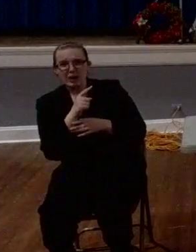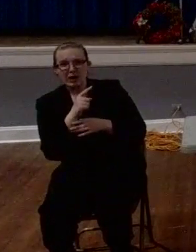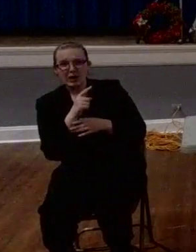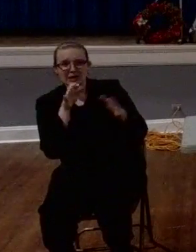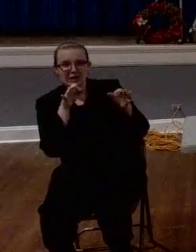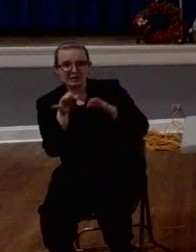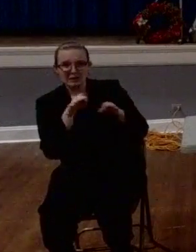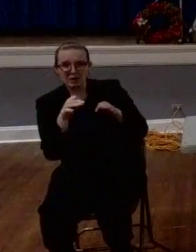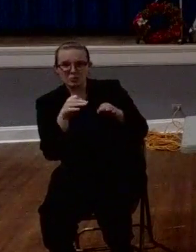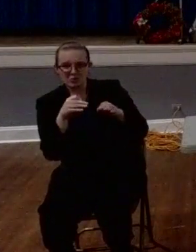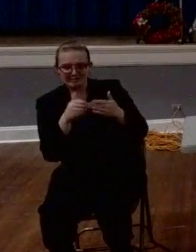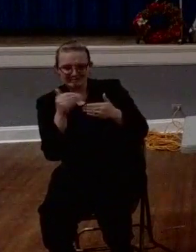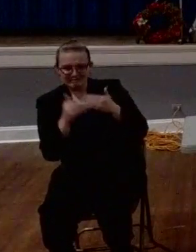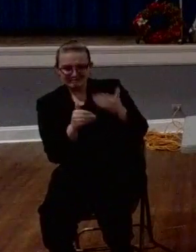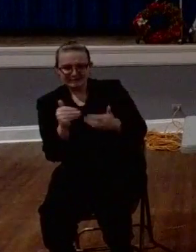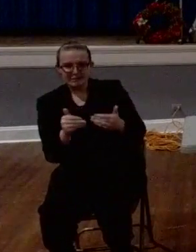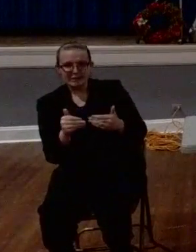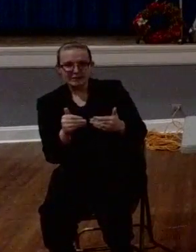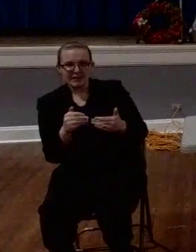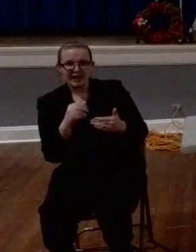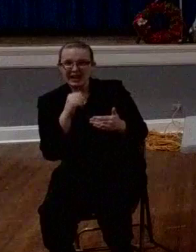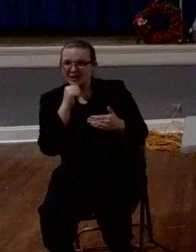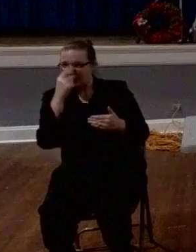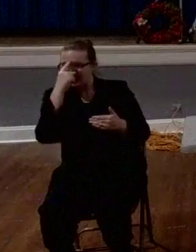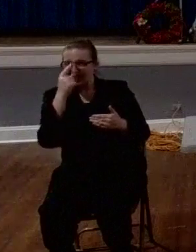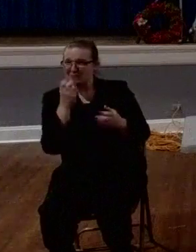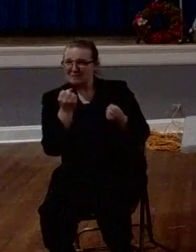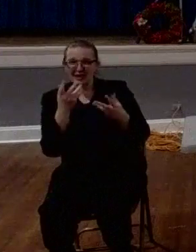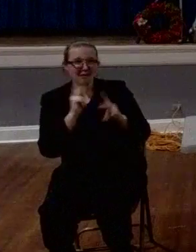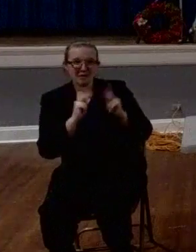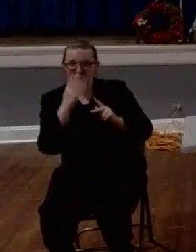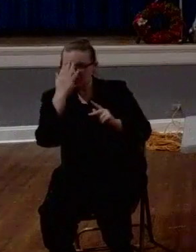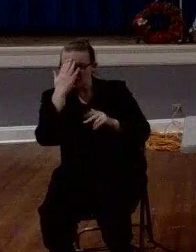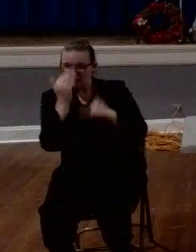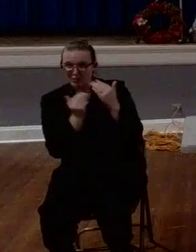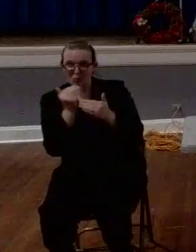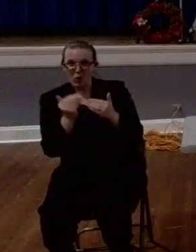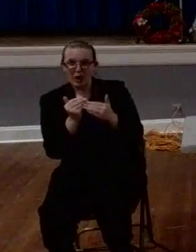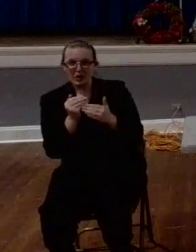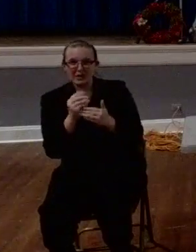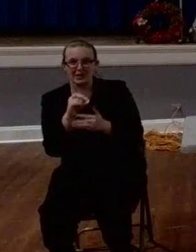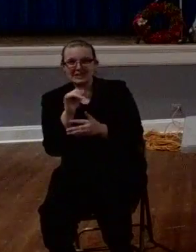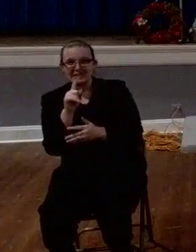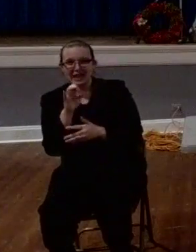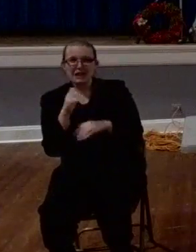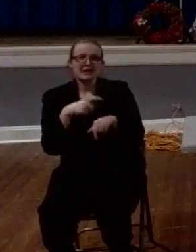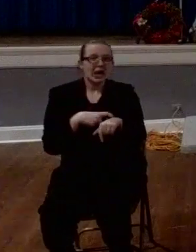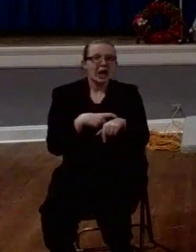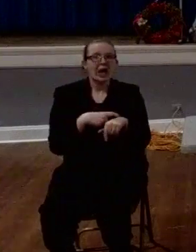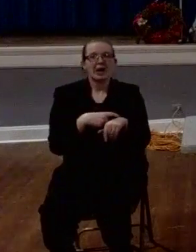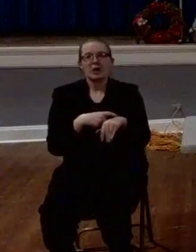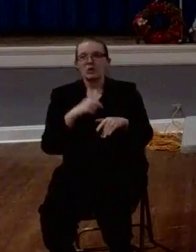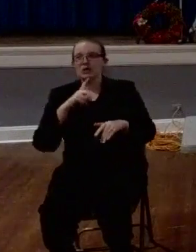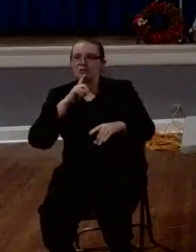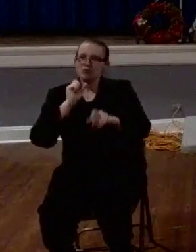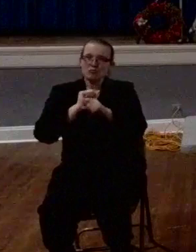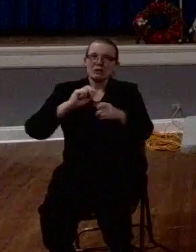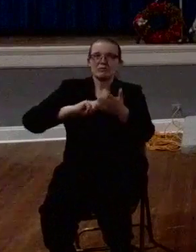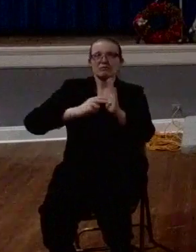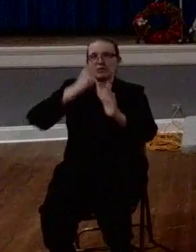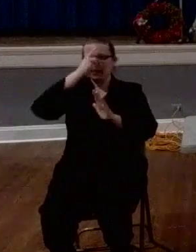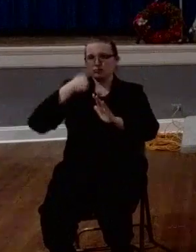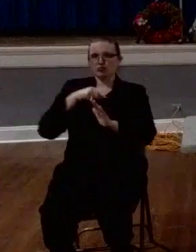next steps? I don't think a lot of people are totally familiar with the date, times, and what that actually means to us